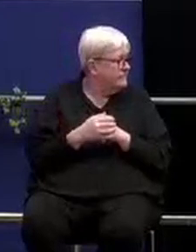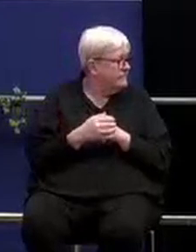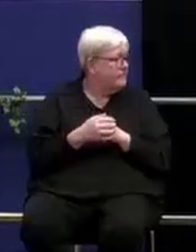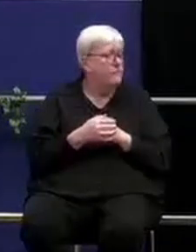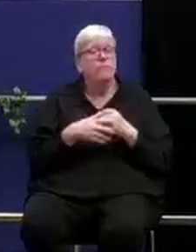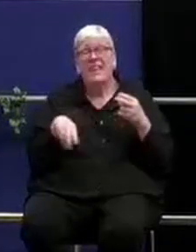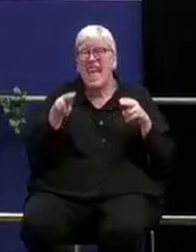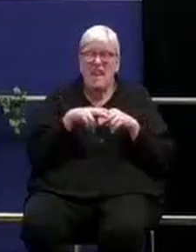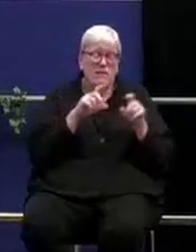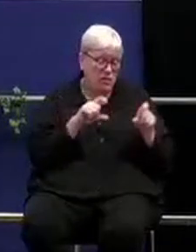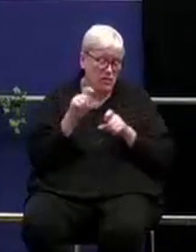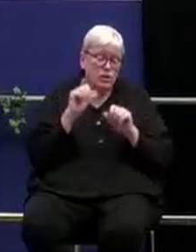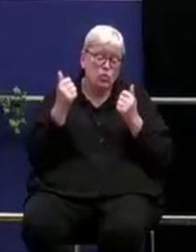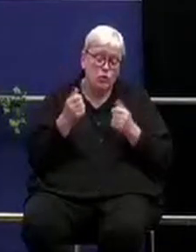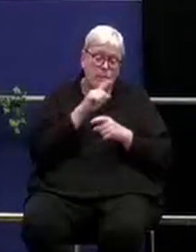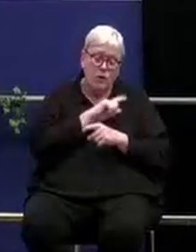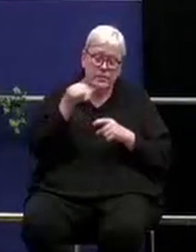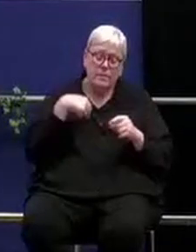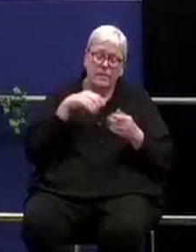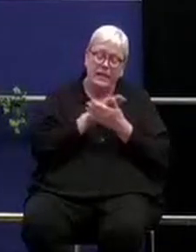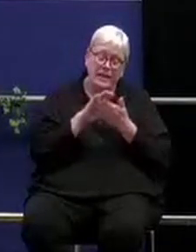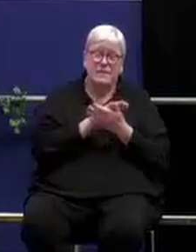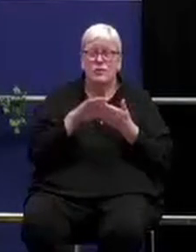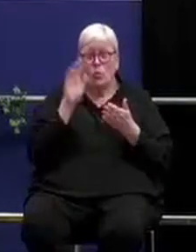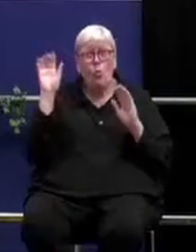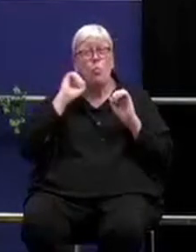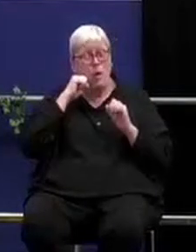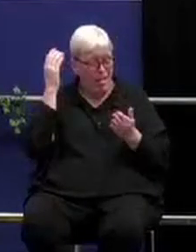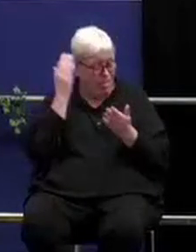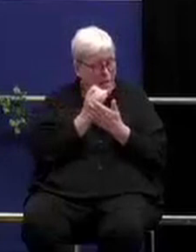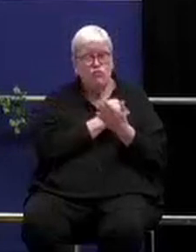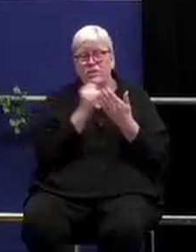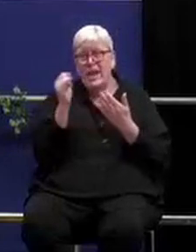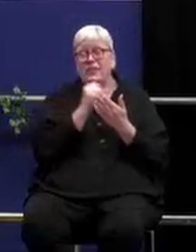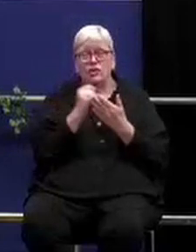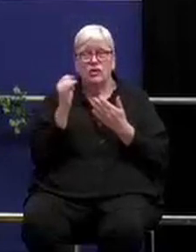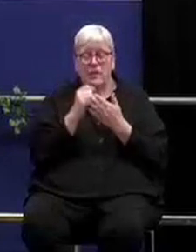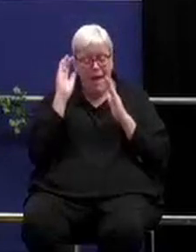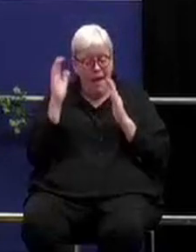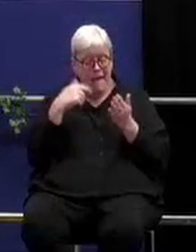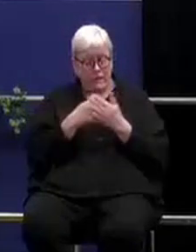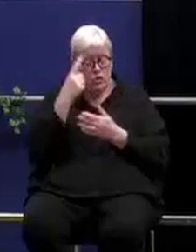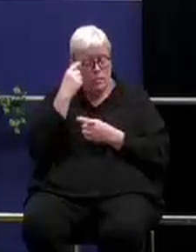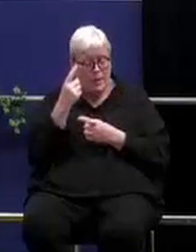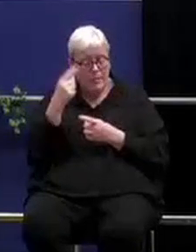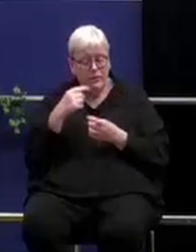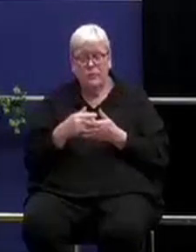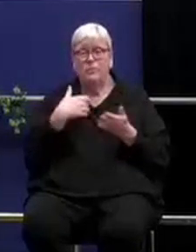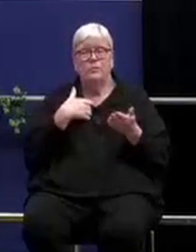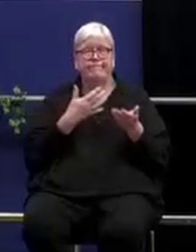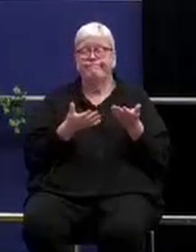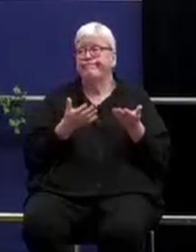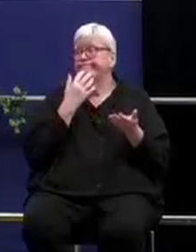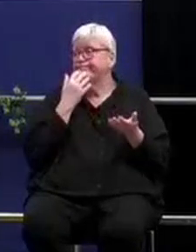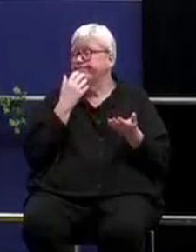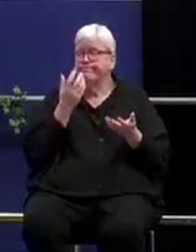but it's good, because I think you're going to have rejections like that, and you have to be able to let yourself feel sad for a bit, but